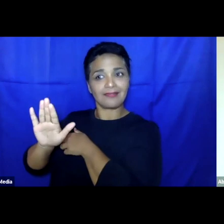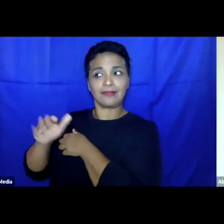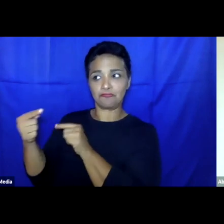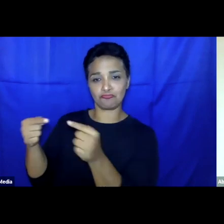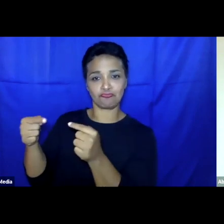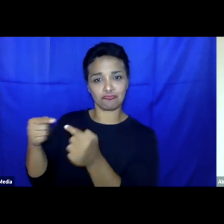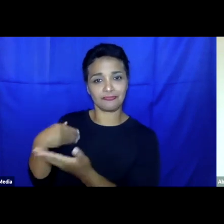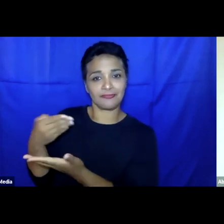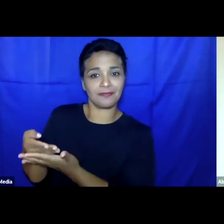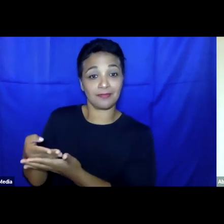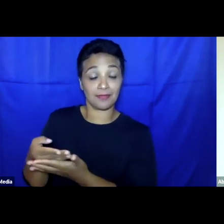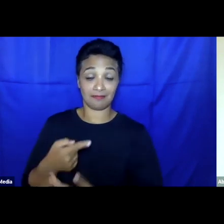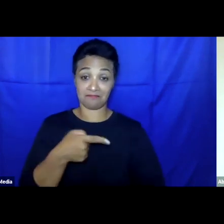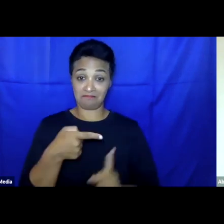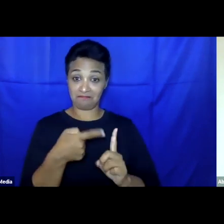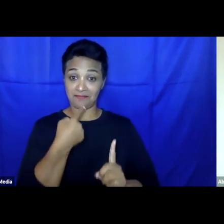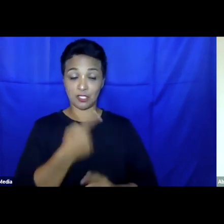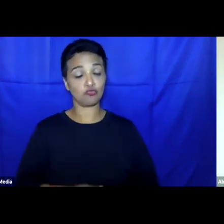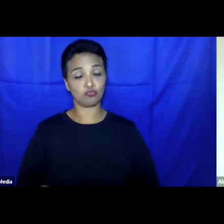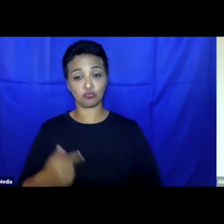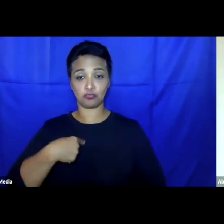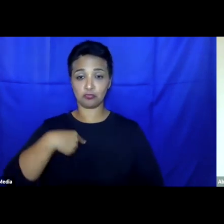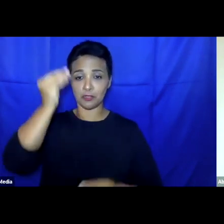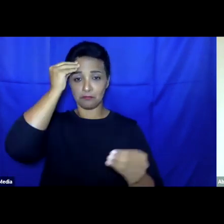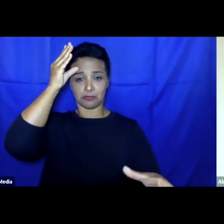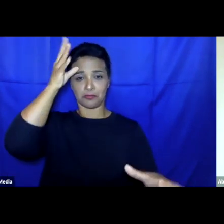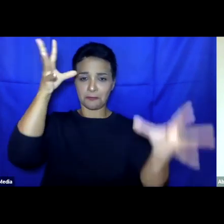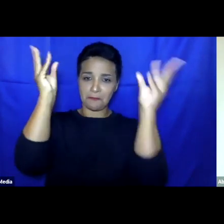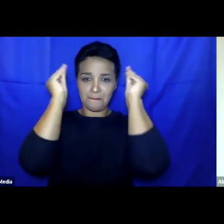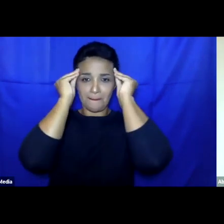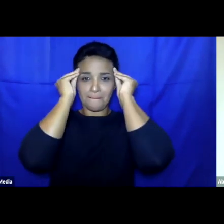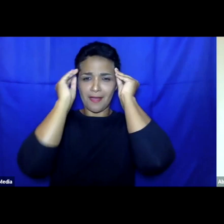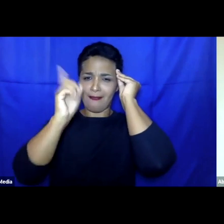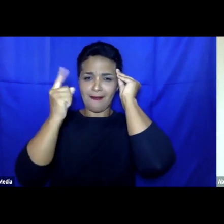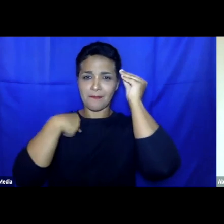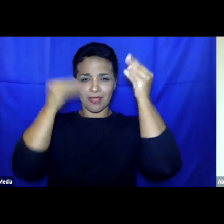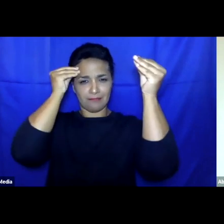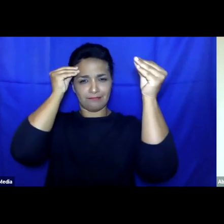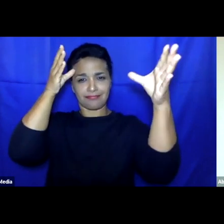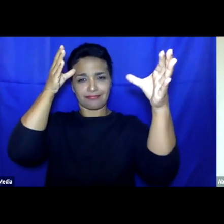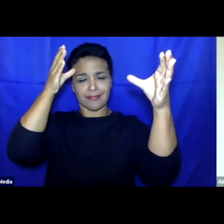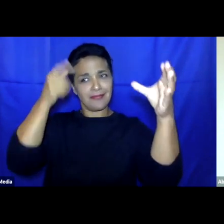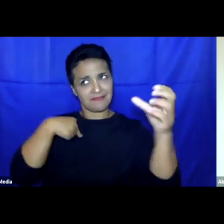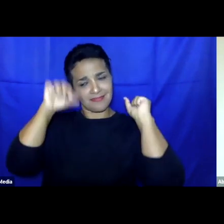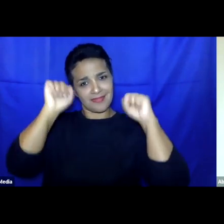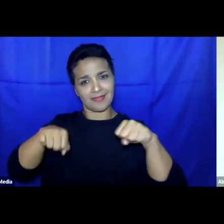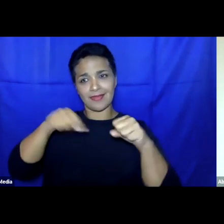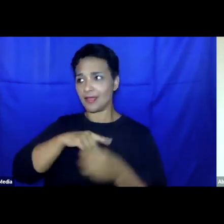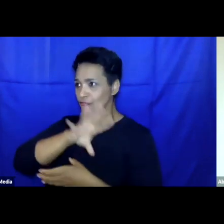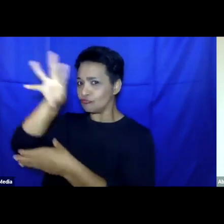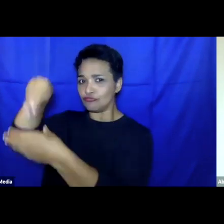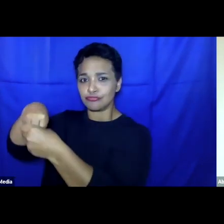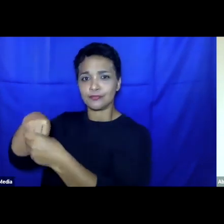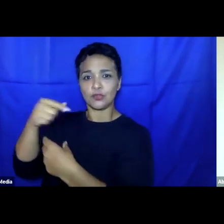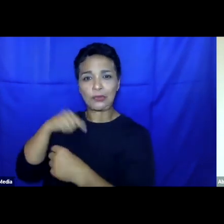the education I have in my head, I'm able to lead my society and redefine, the kind of conflict